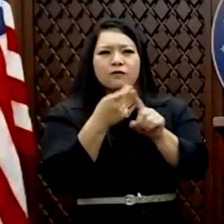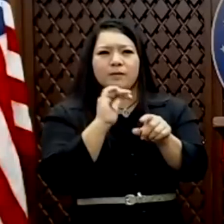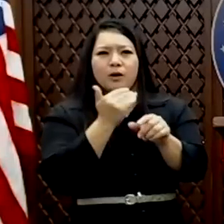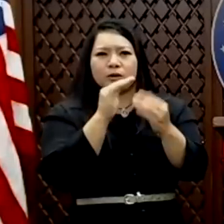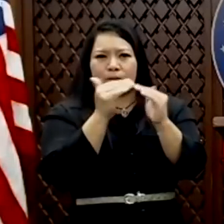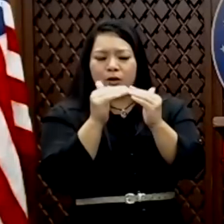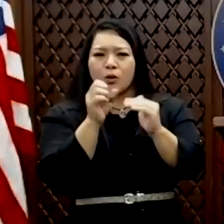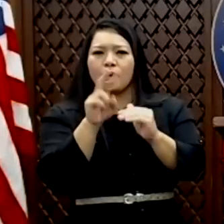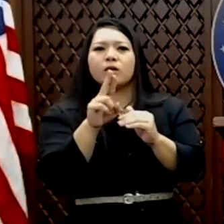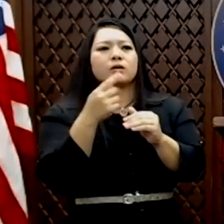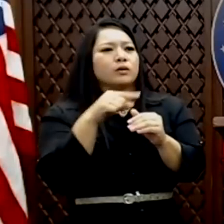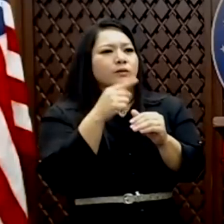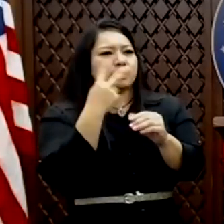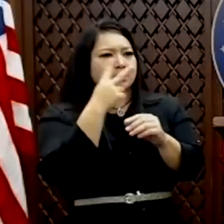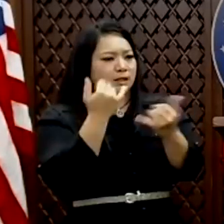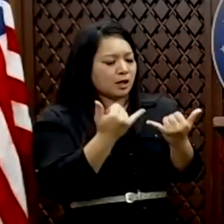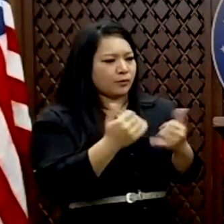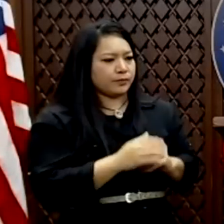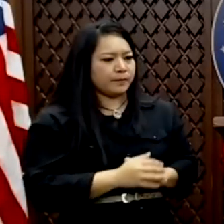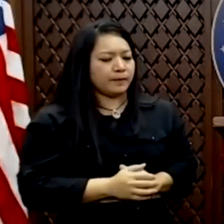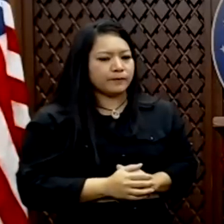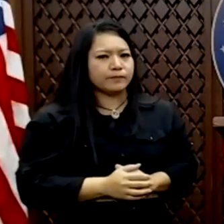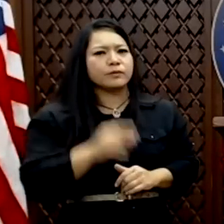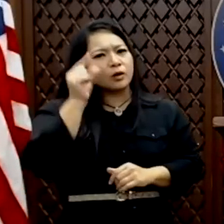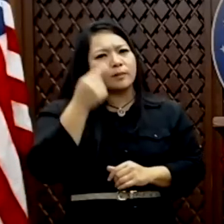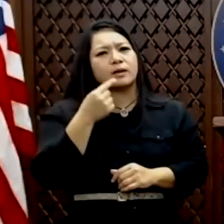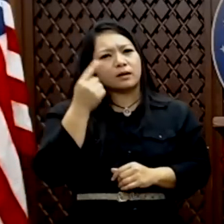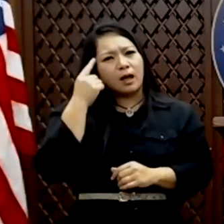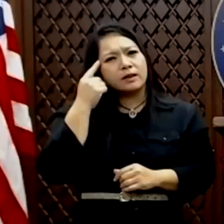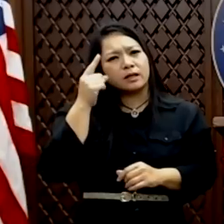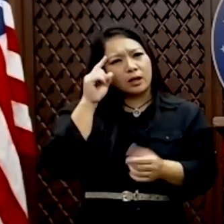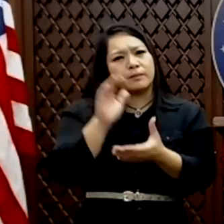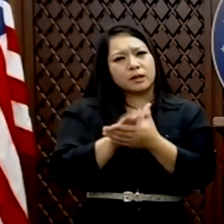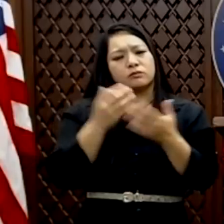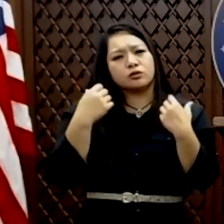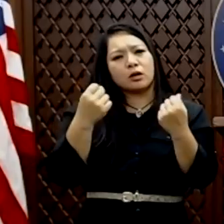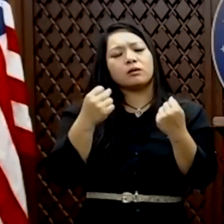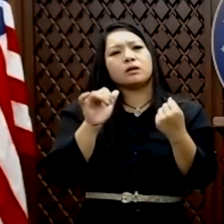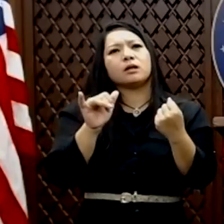inevitable of what we're already seeing? I really strongly believe,